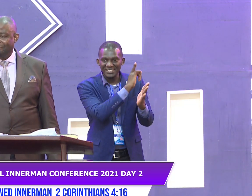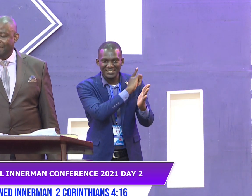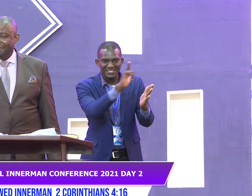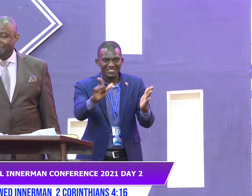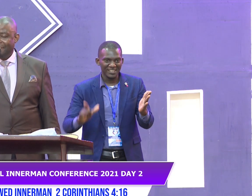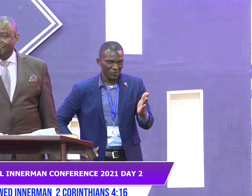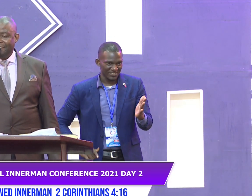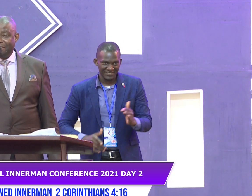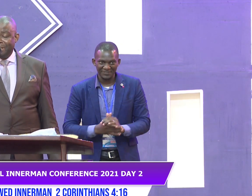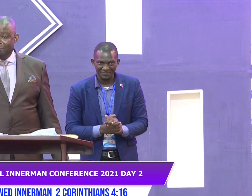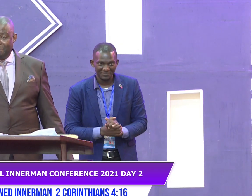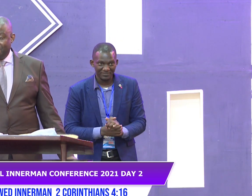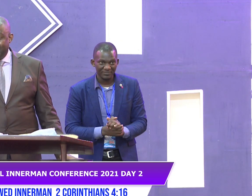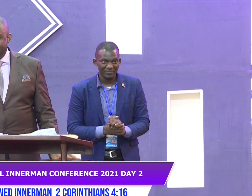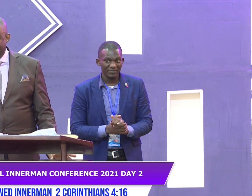Praise the Lord.